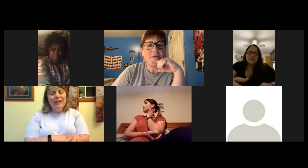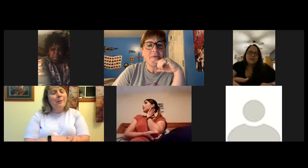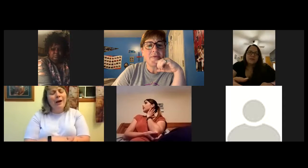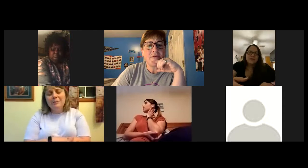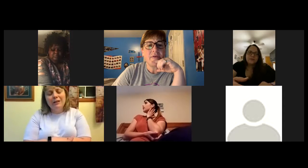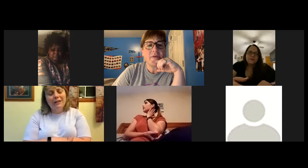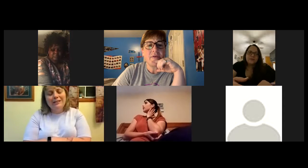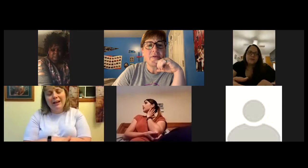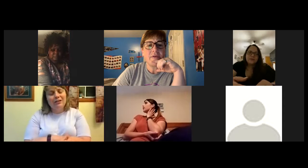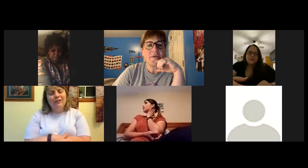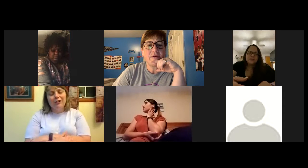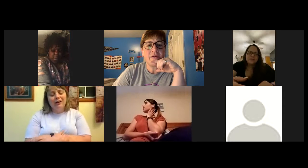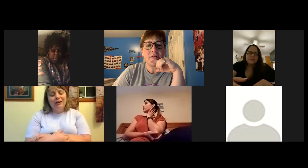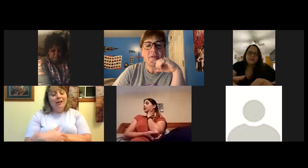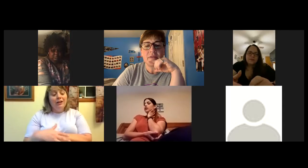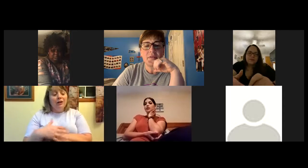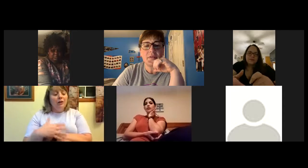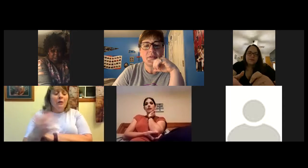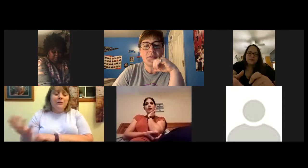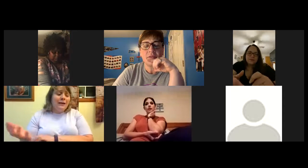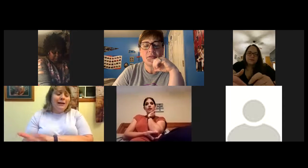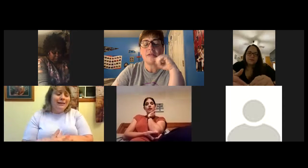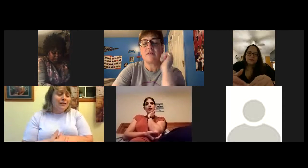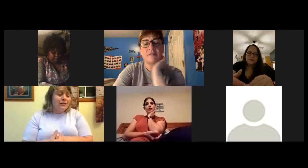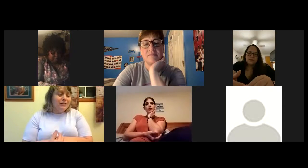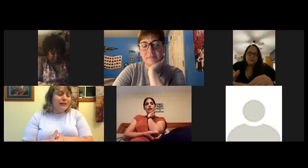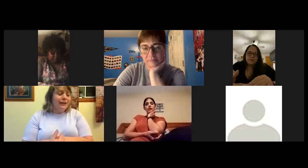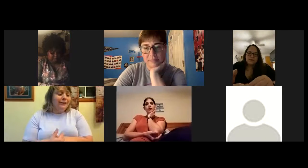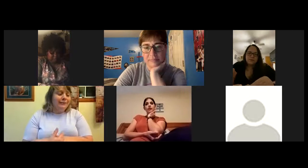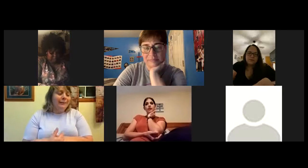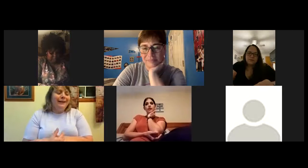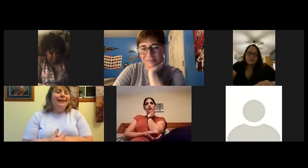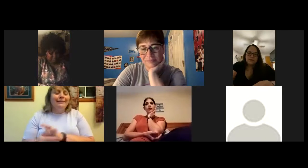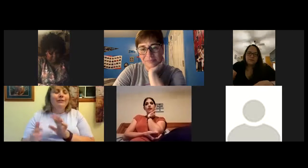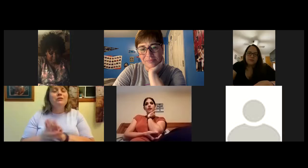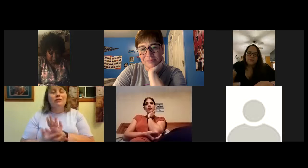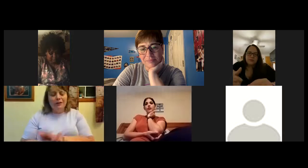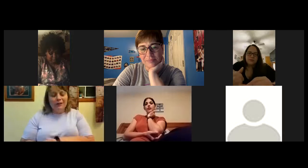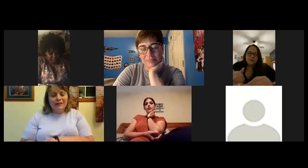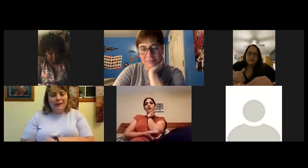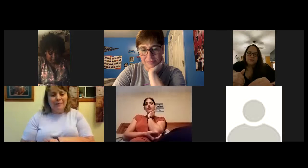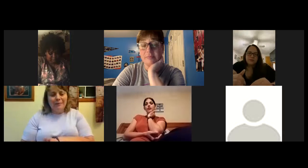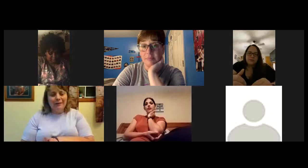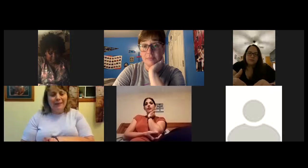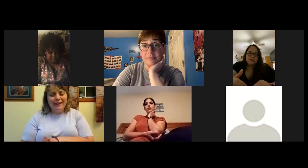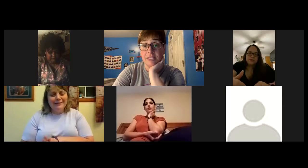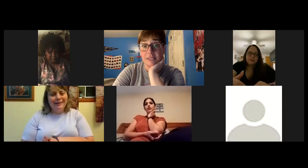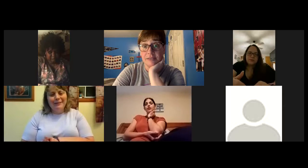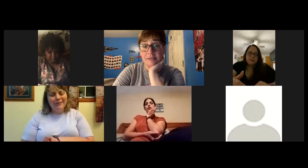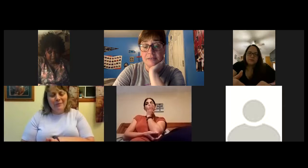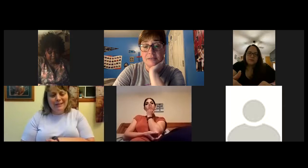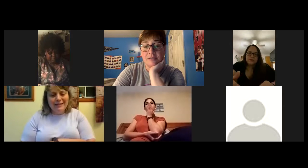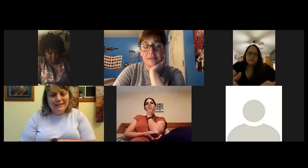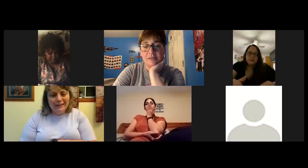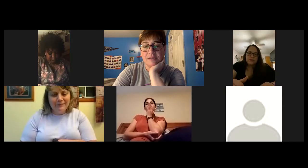But yeah, my husband is actually very quick with his hand. He does it all he used to do it all the time, but he's like,